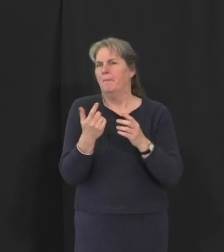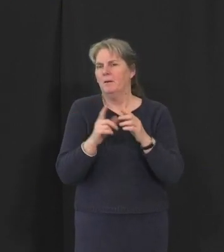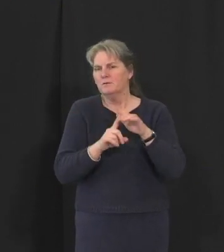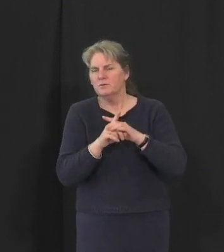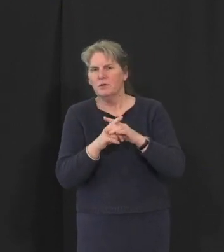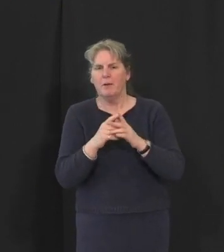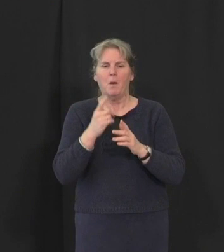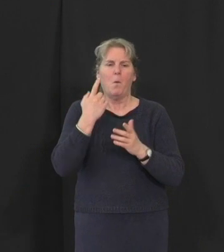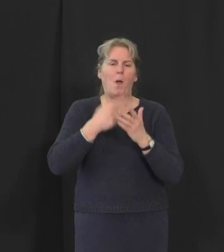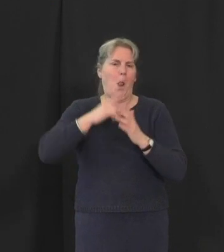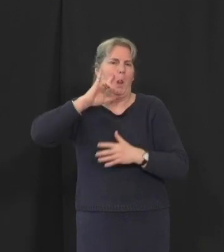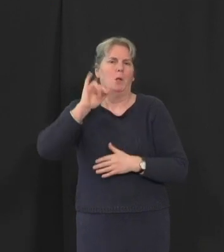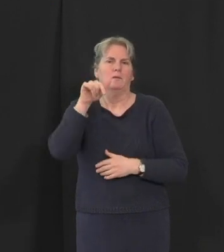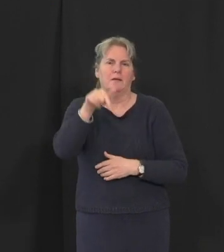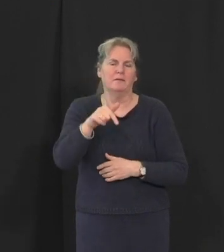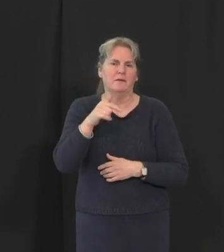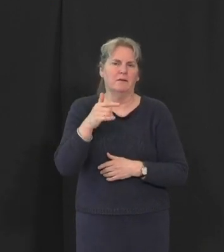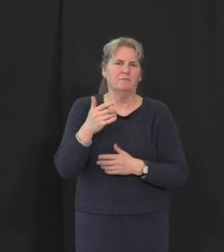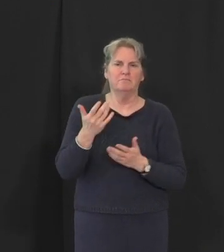what to expect.